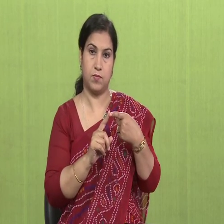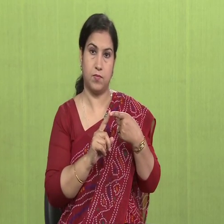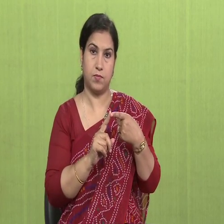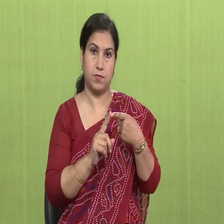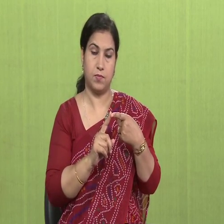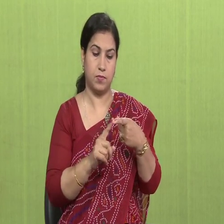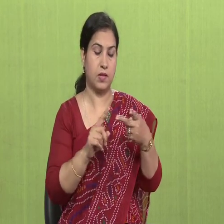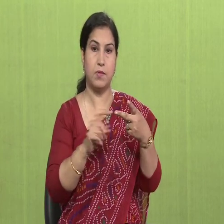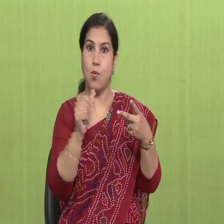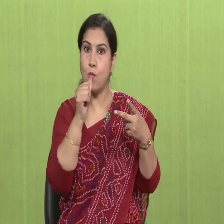water,